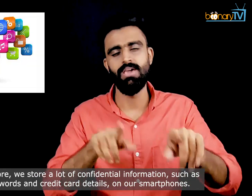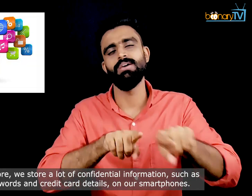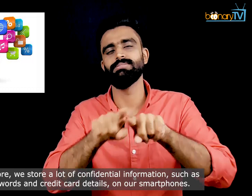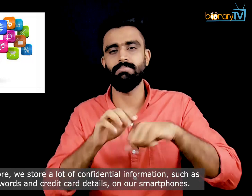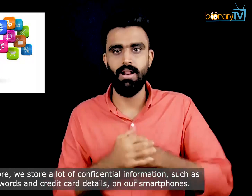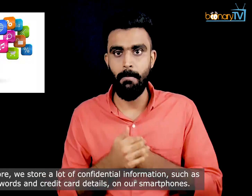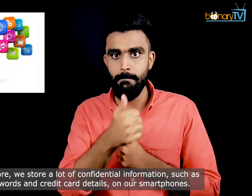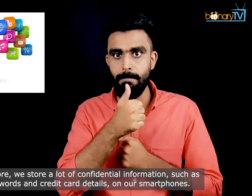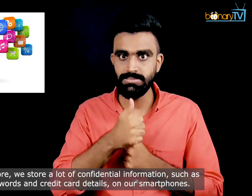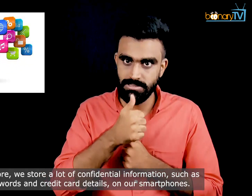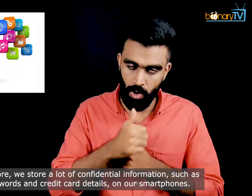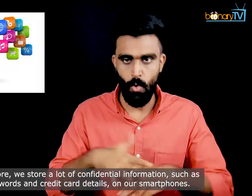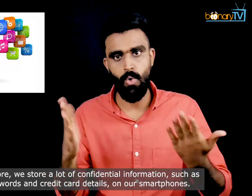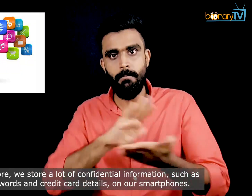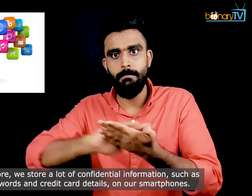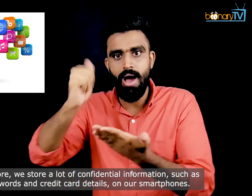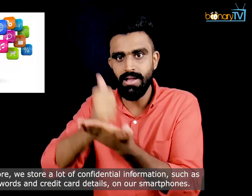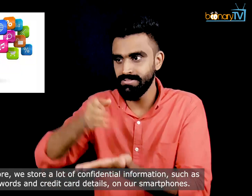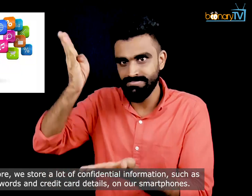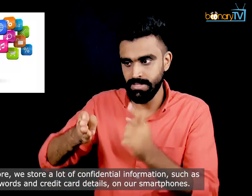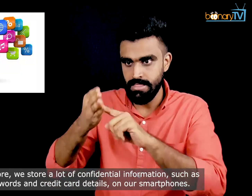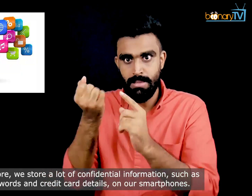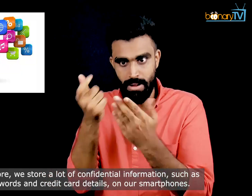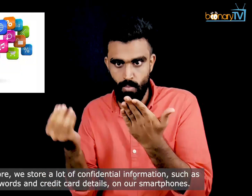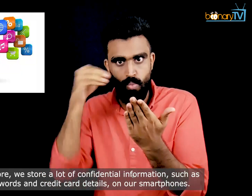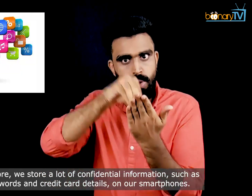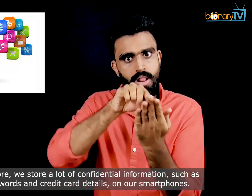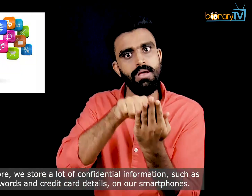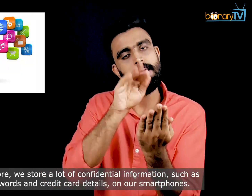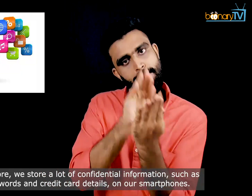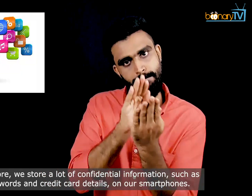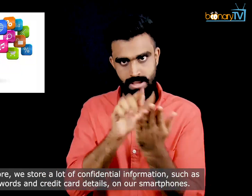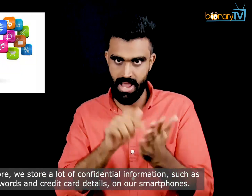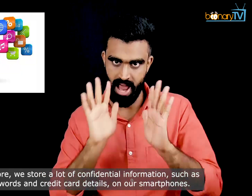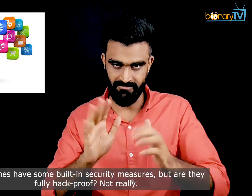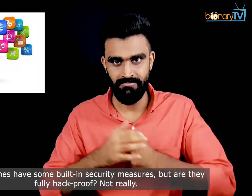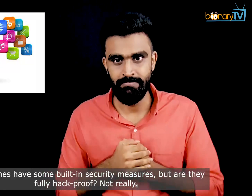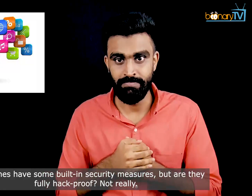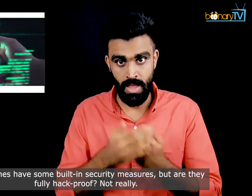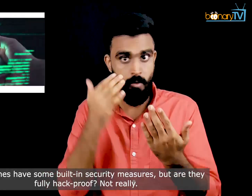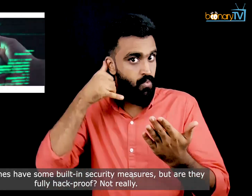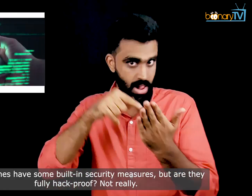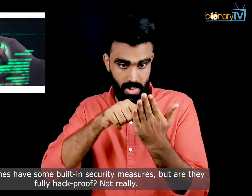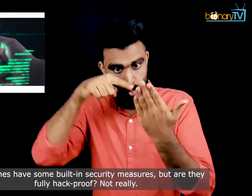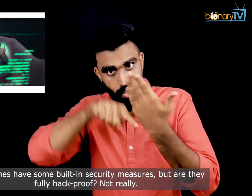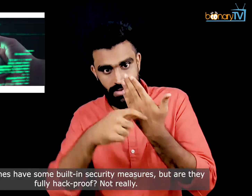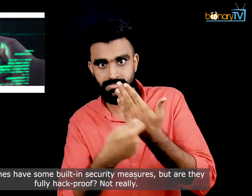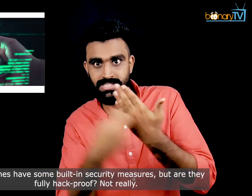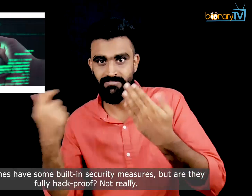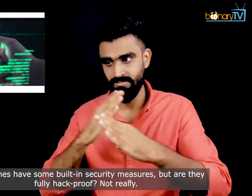passwords and credit card details on our smartphones. Our phones have some built-in